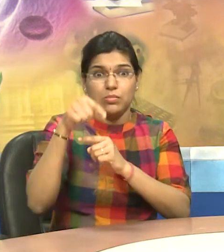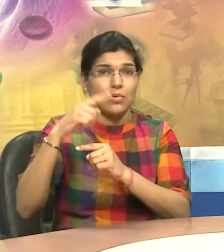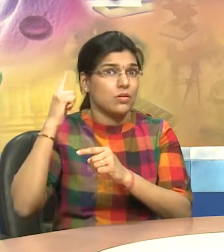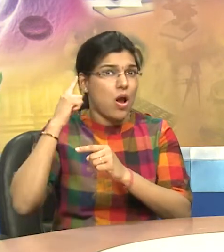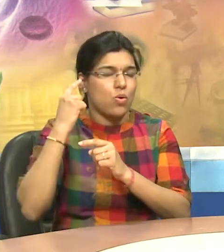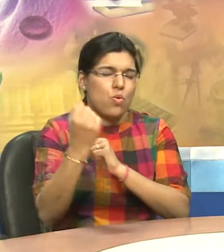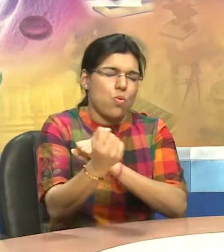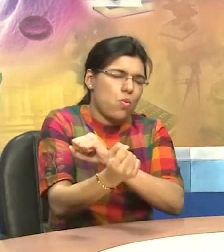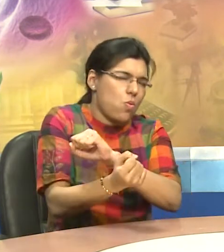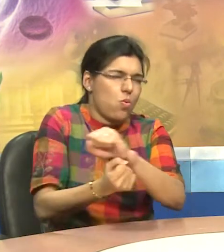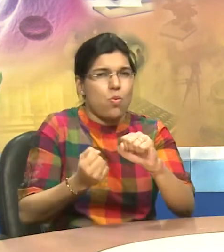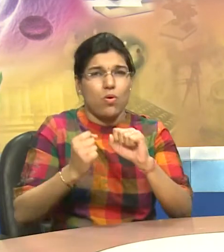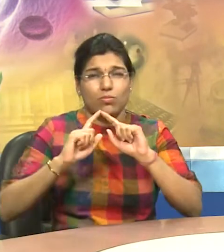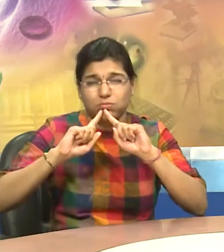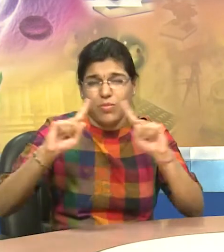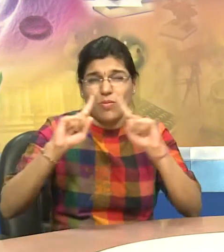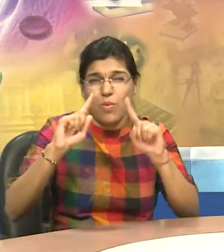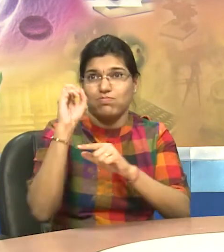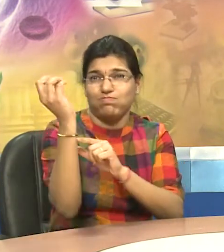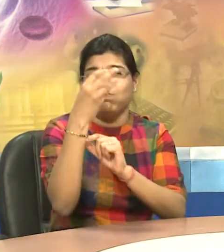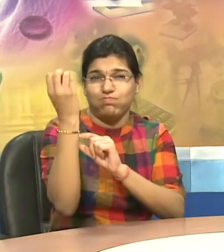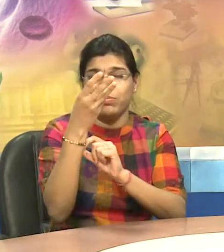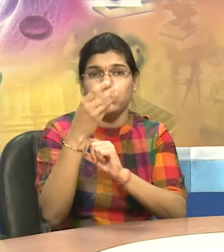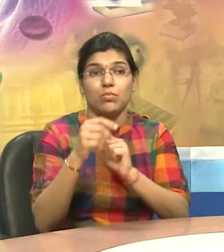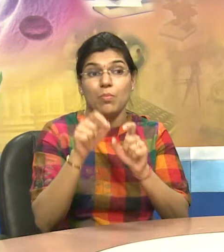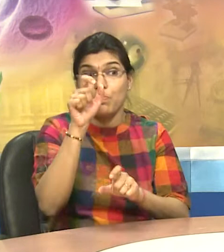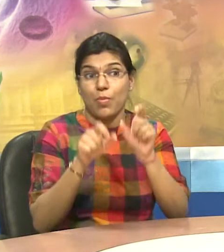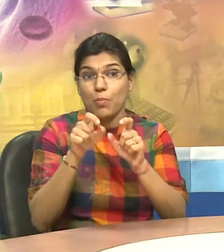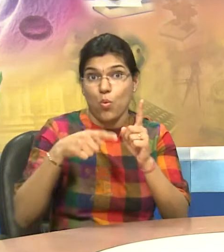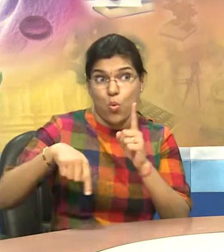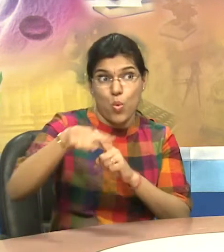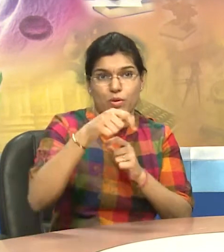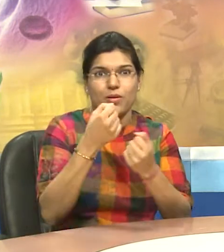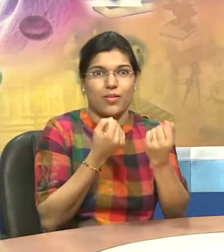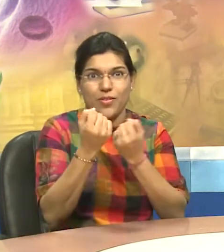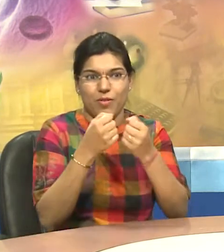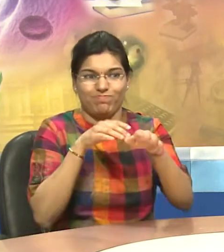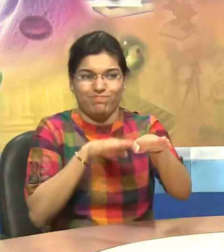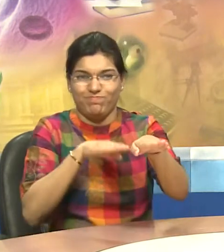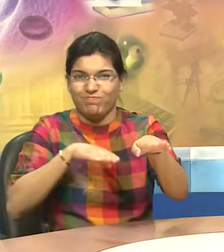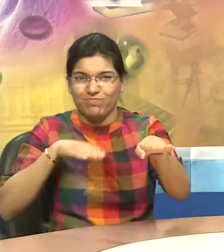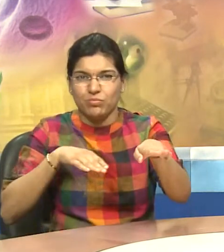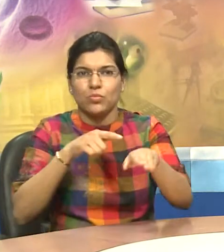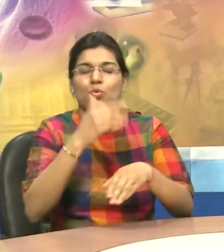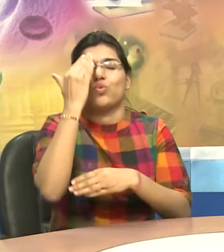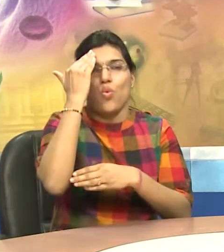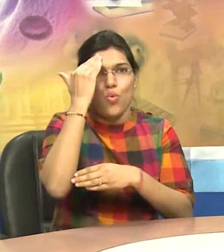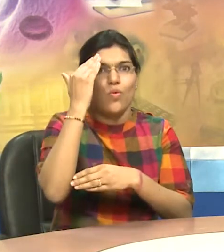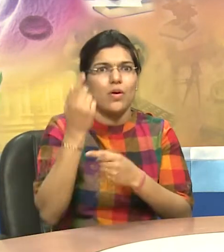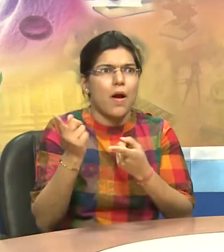The light on the fire engine has very loud noise. People who drove